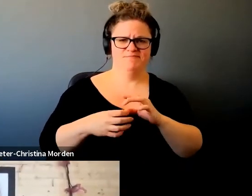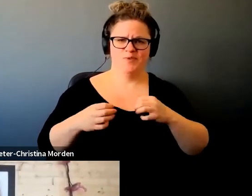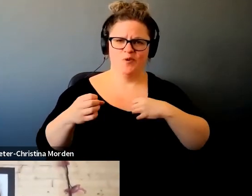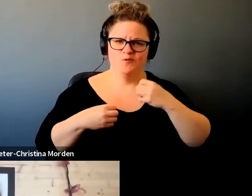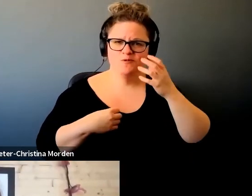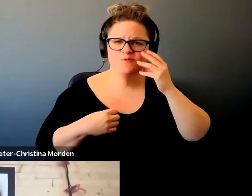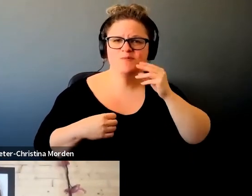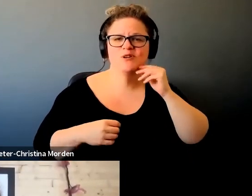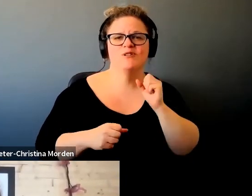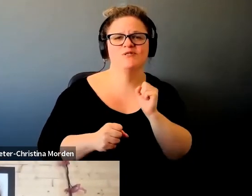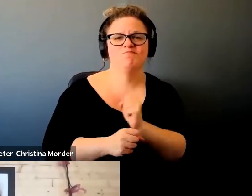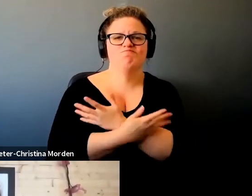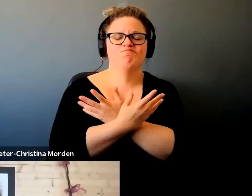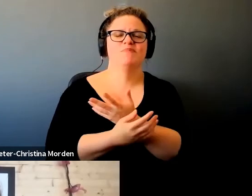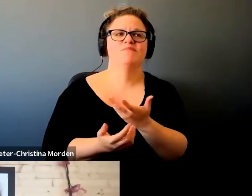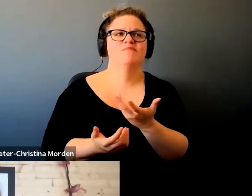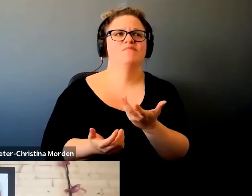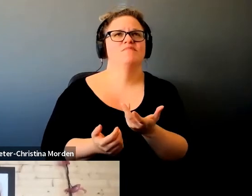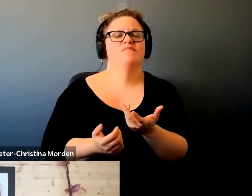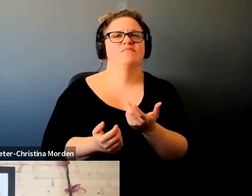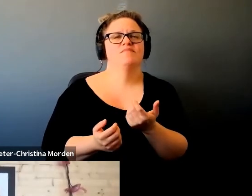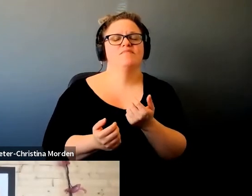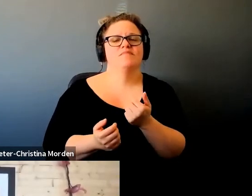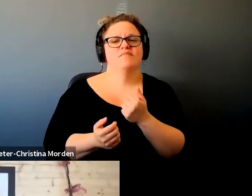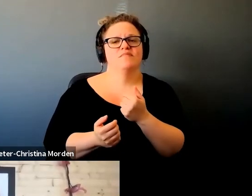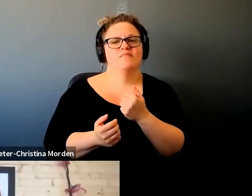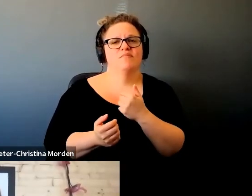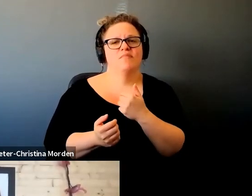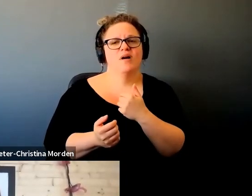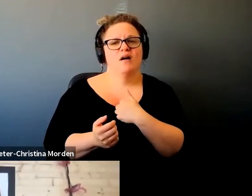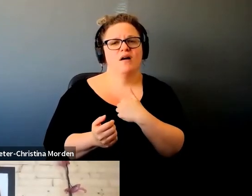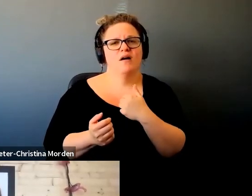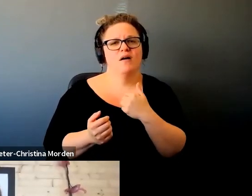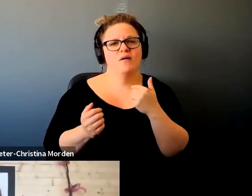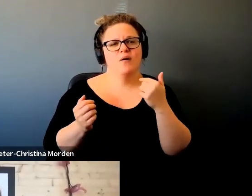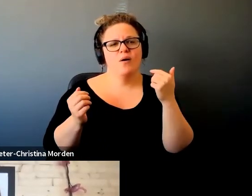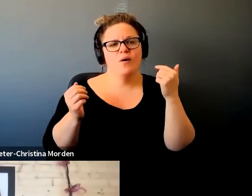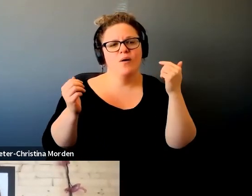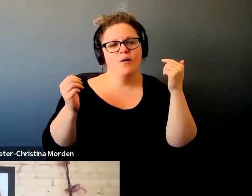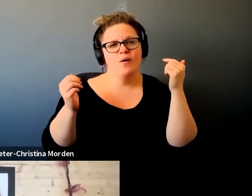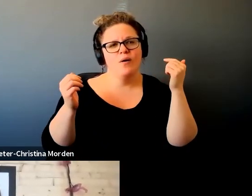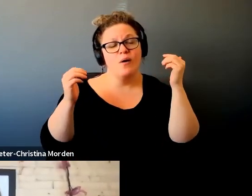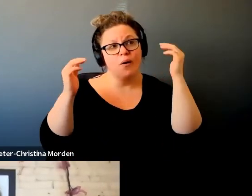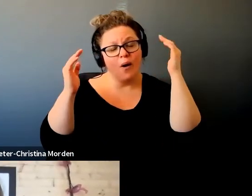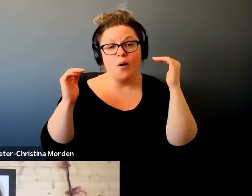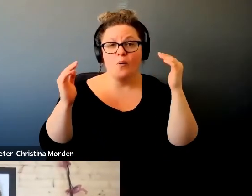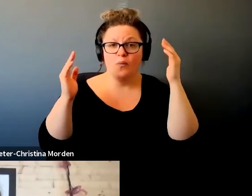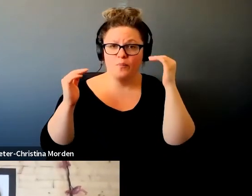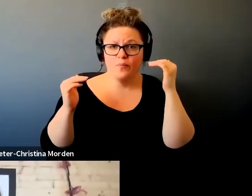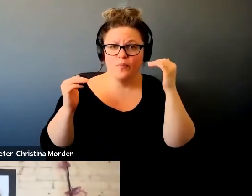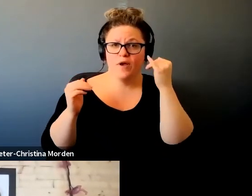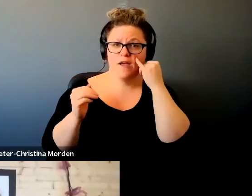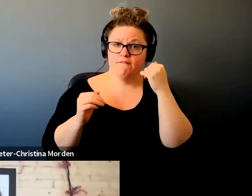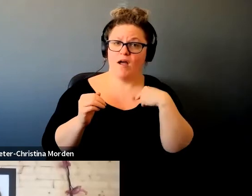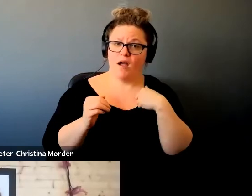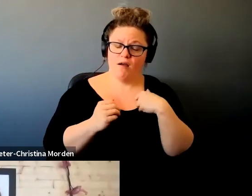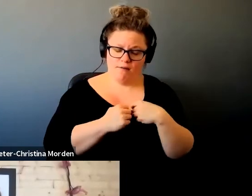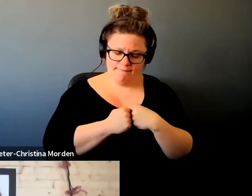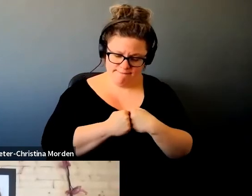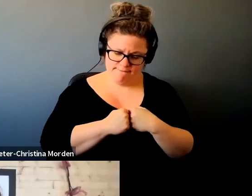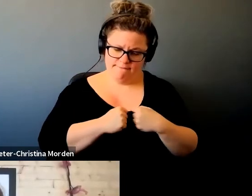And it's my hope that by putting myself in a position where I'm especially